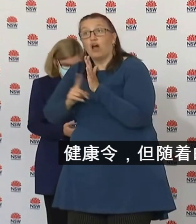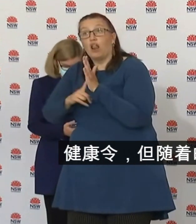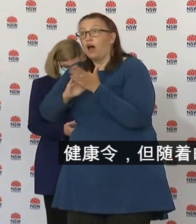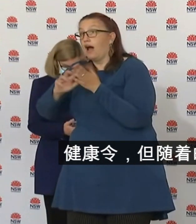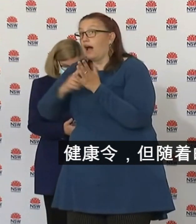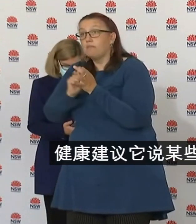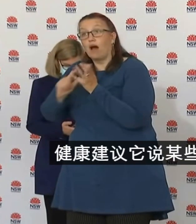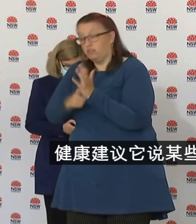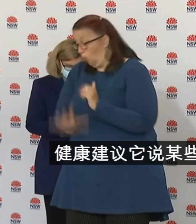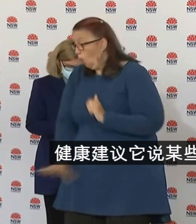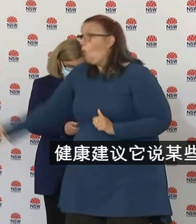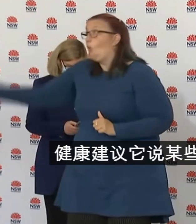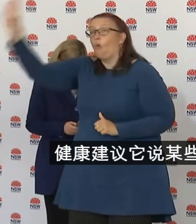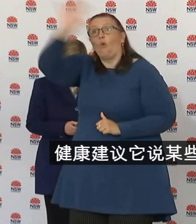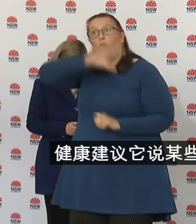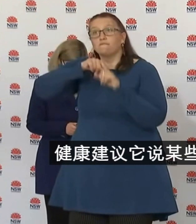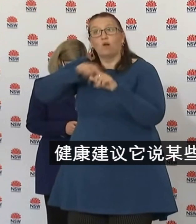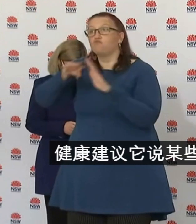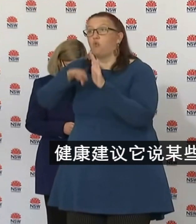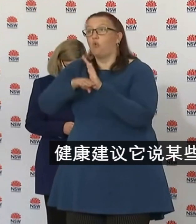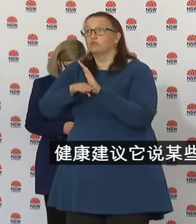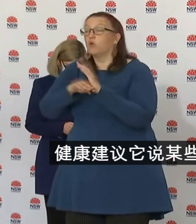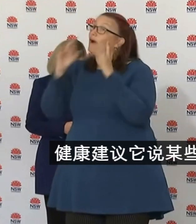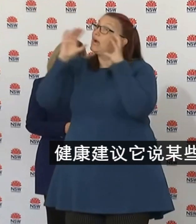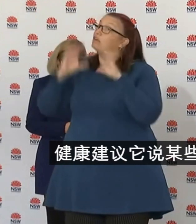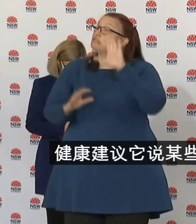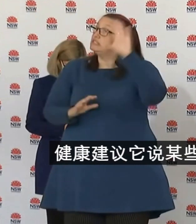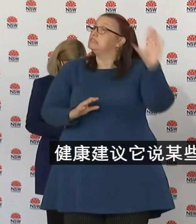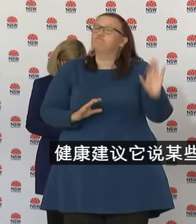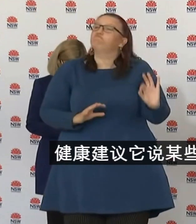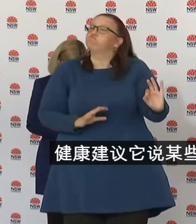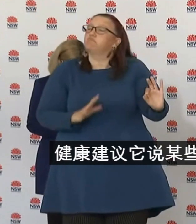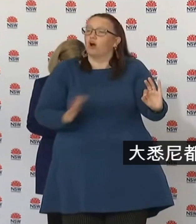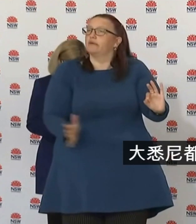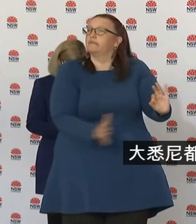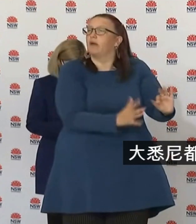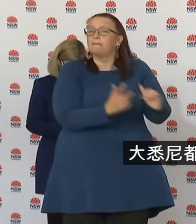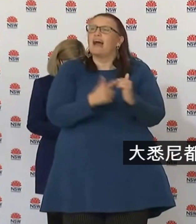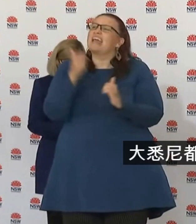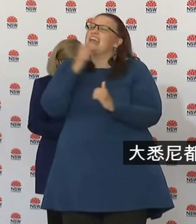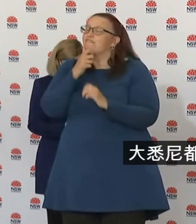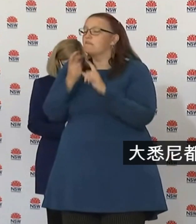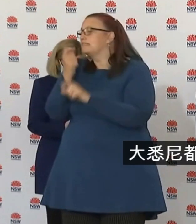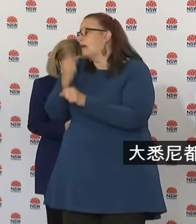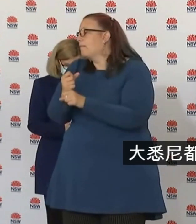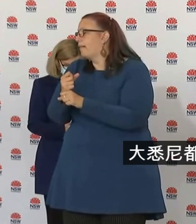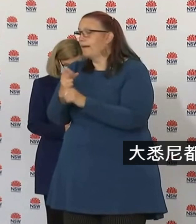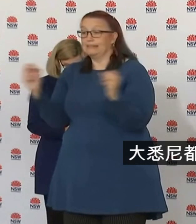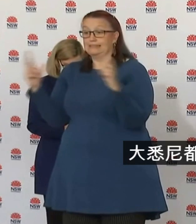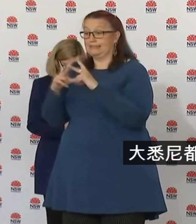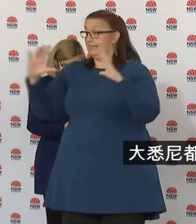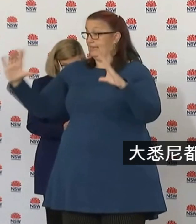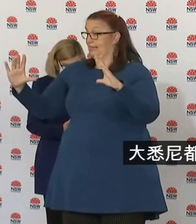by, if we get health advice that says some areas, particularly those on the edge of Greater Metropolitan Sydney,